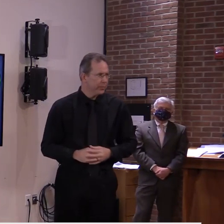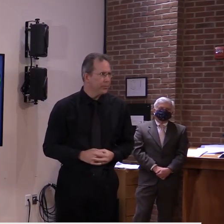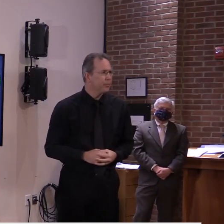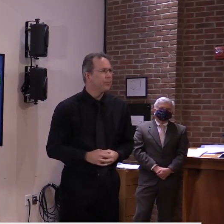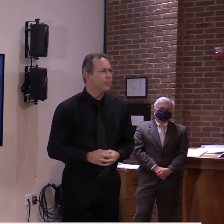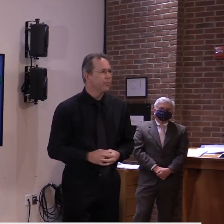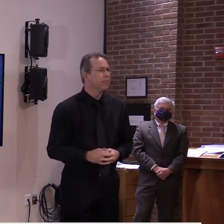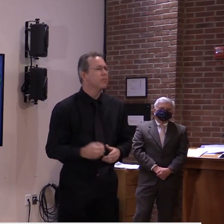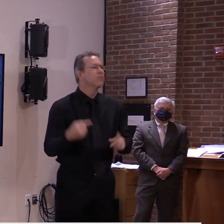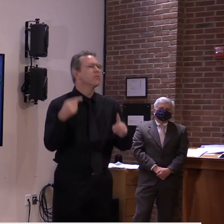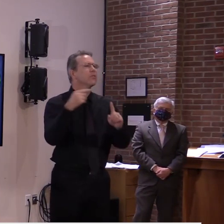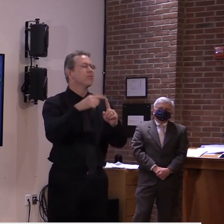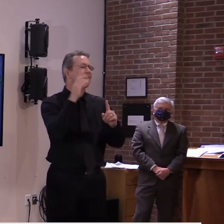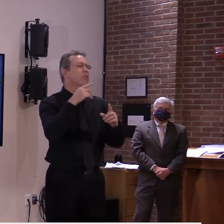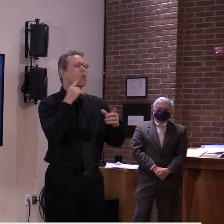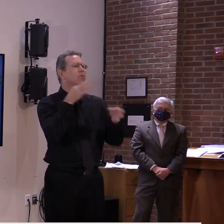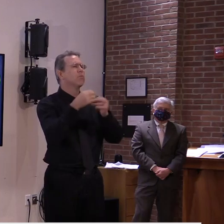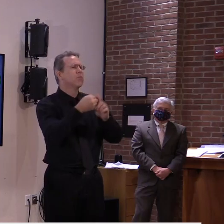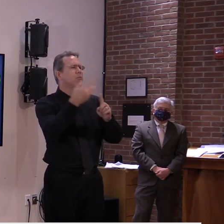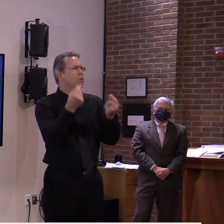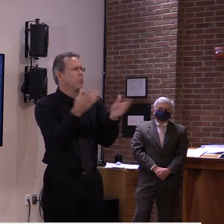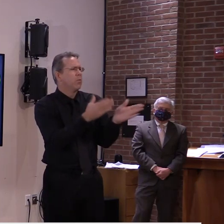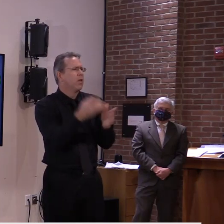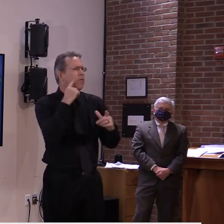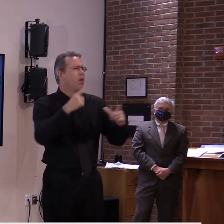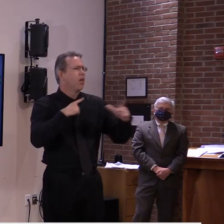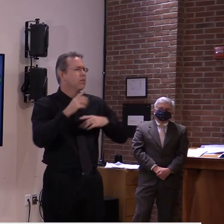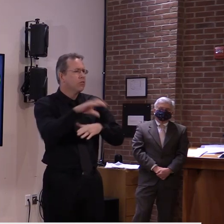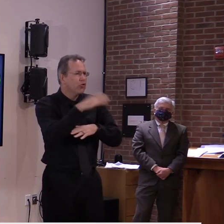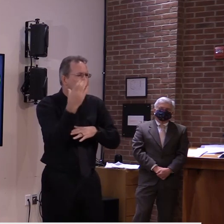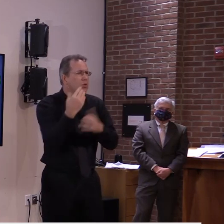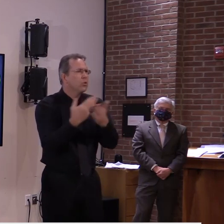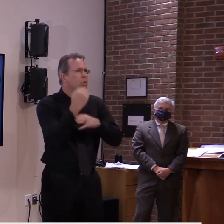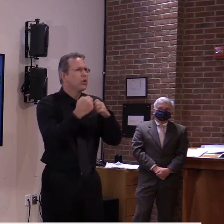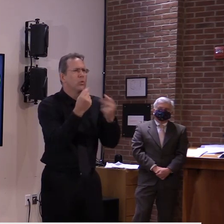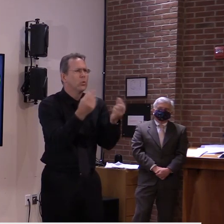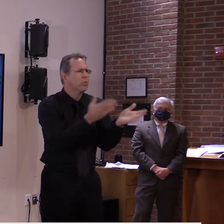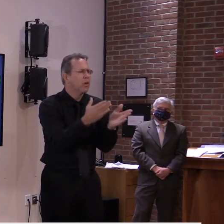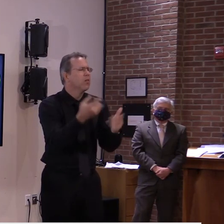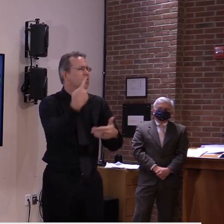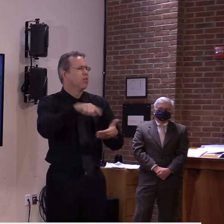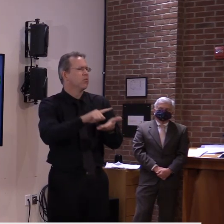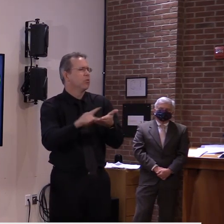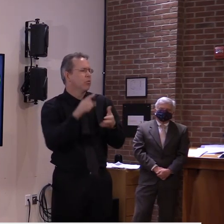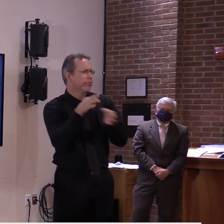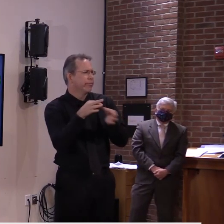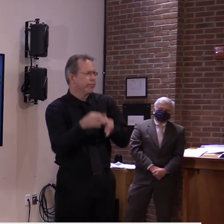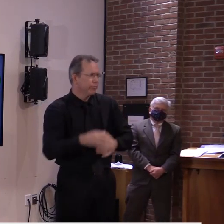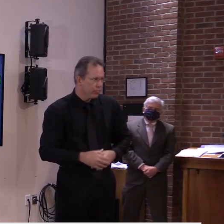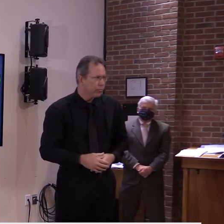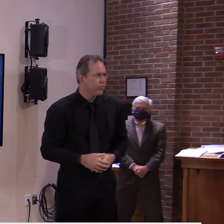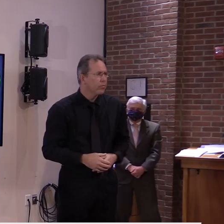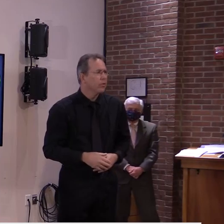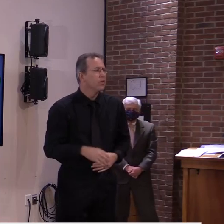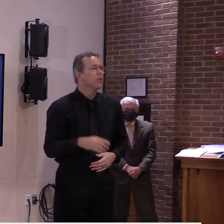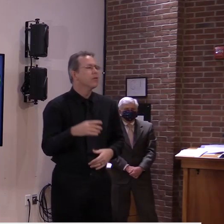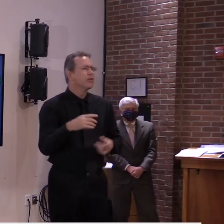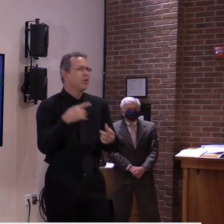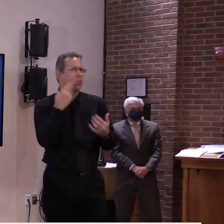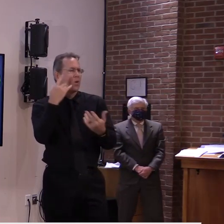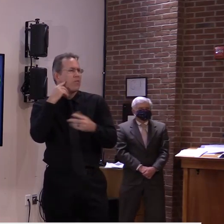week, and as we receive some of the data as a result of the Thanksgiving holiday. So that will